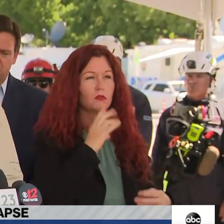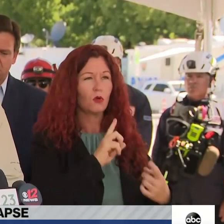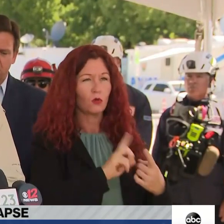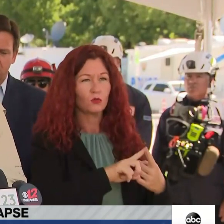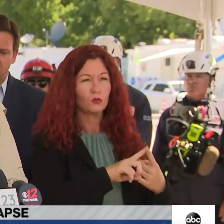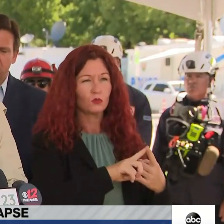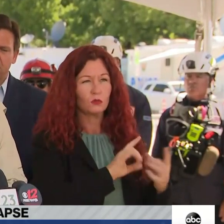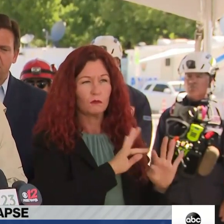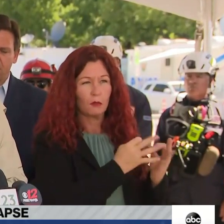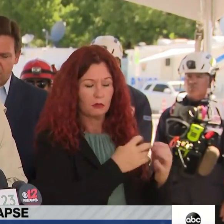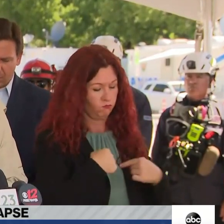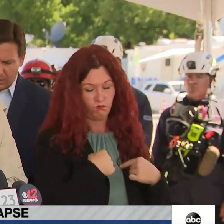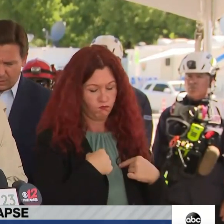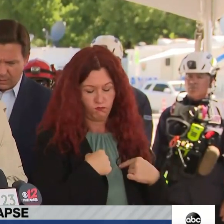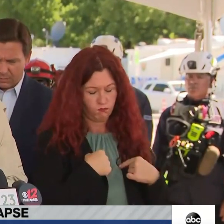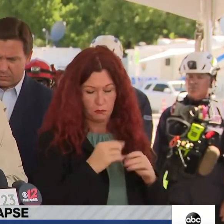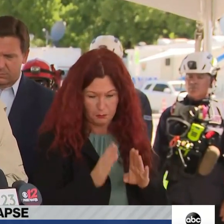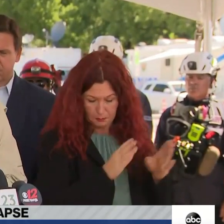individuals.